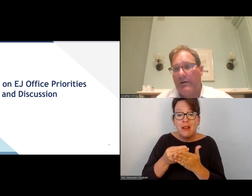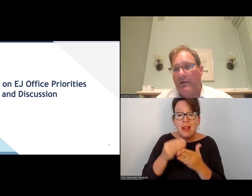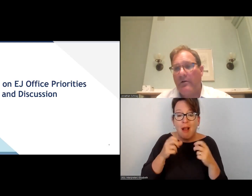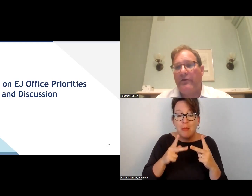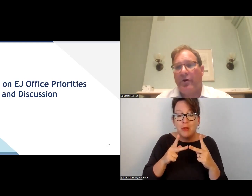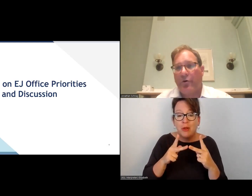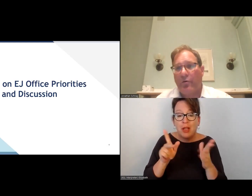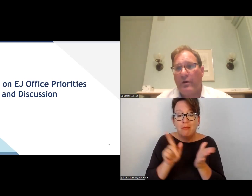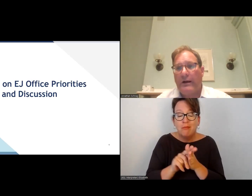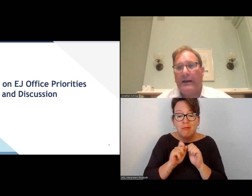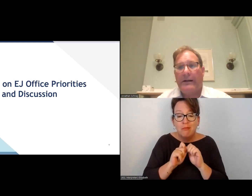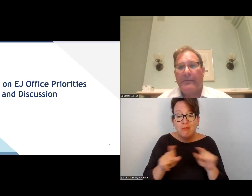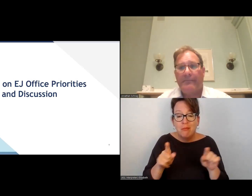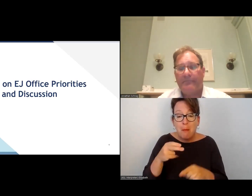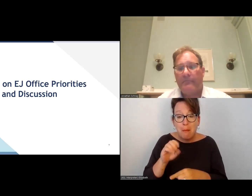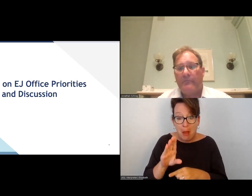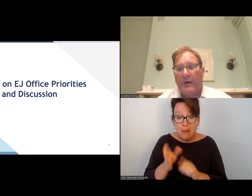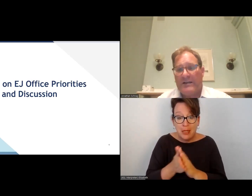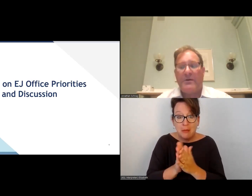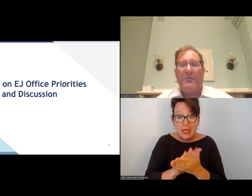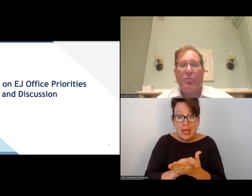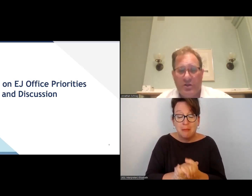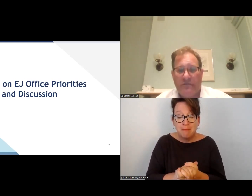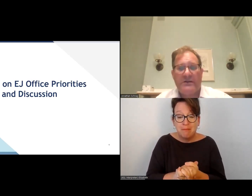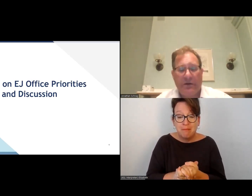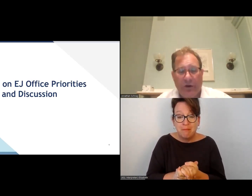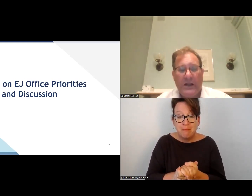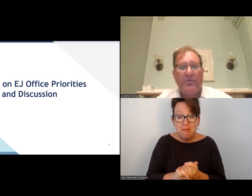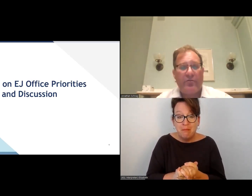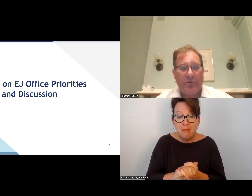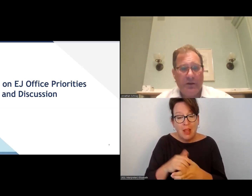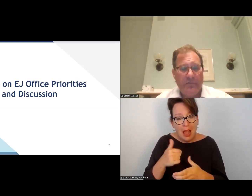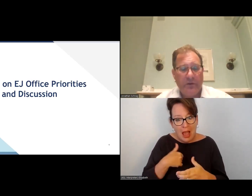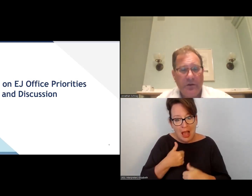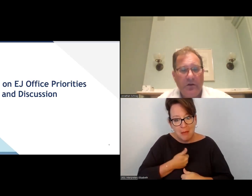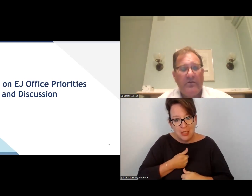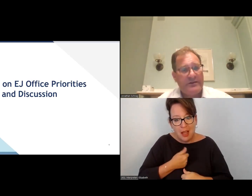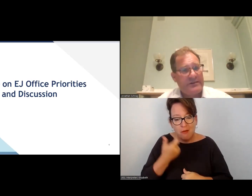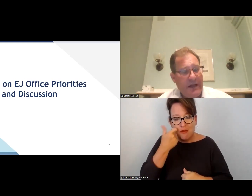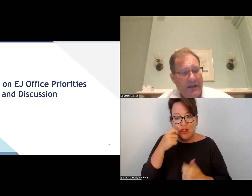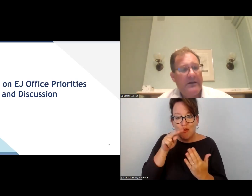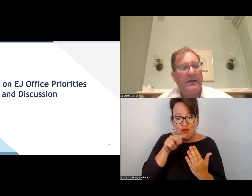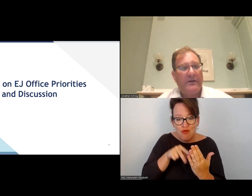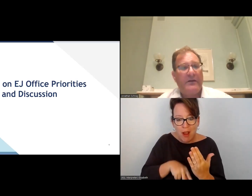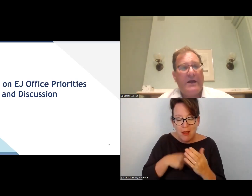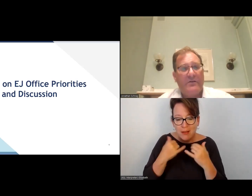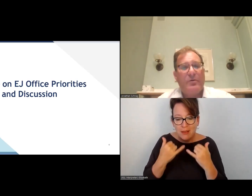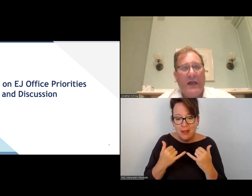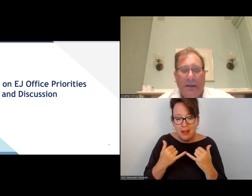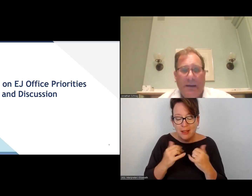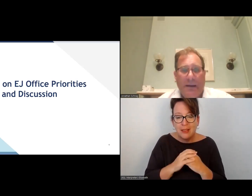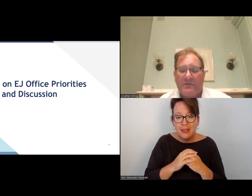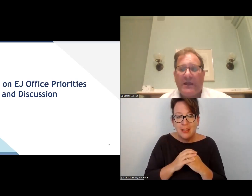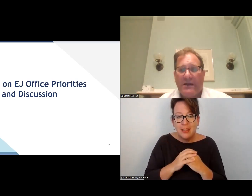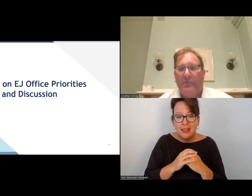public. So I spent a portion of today reading through it. The state is an